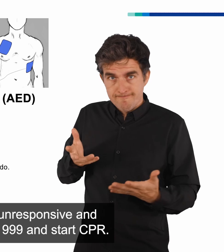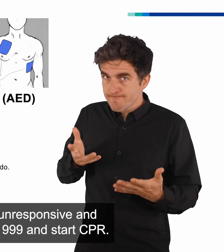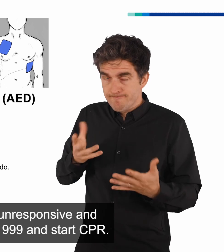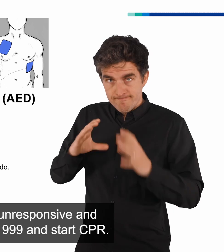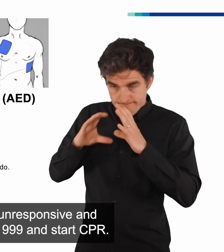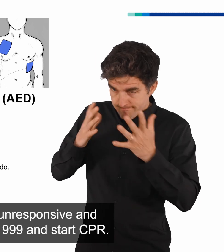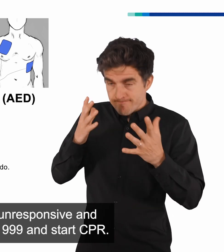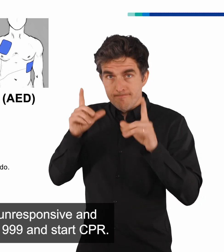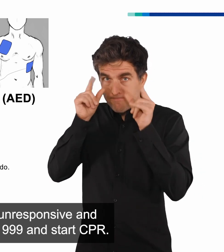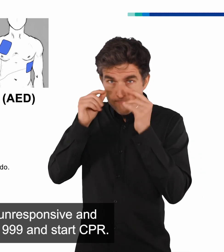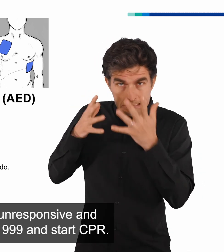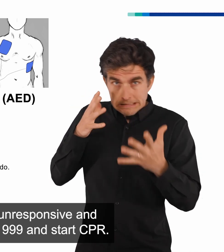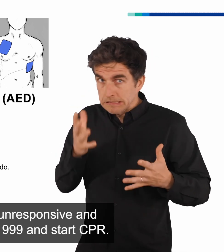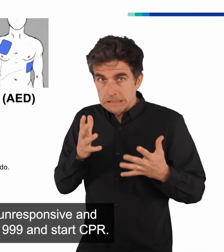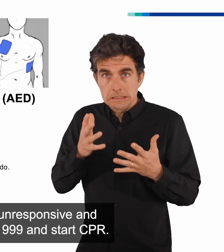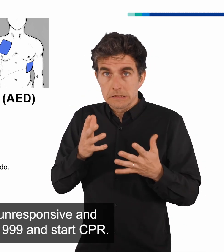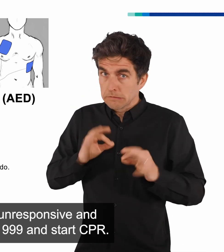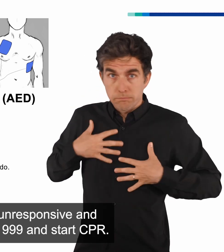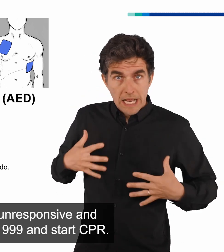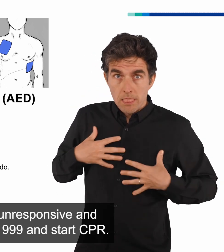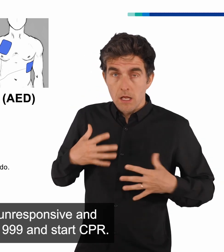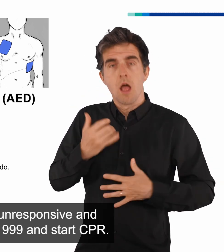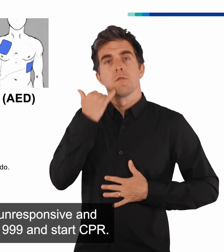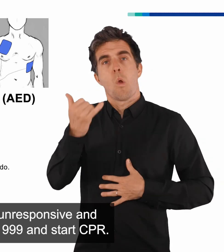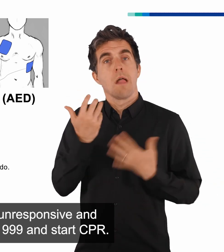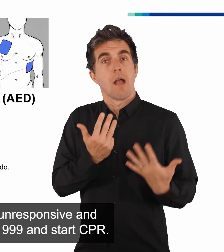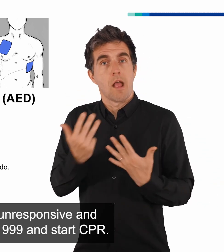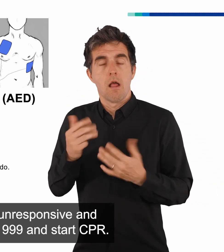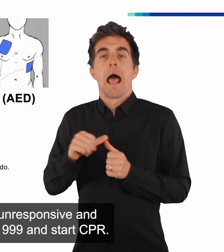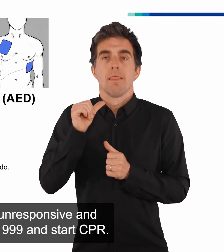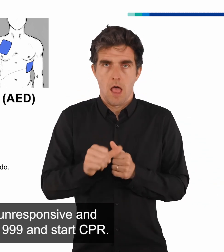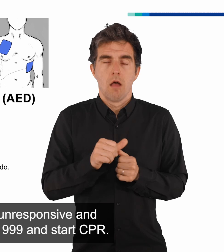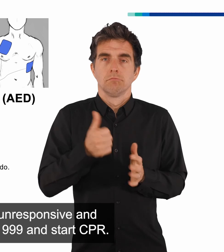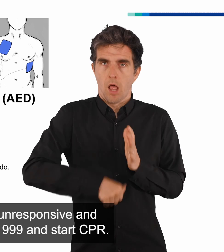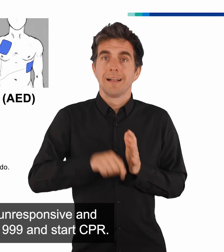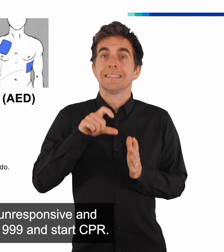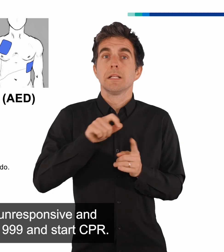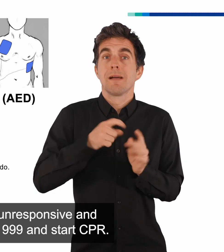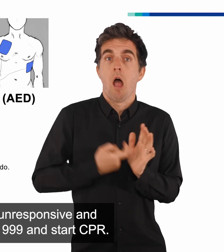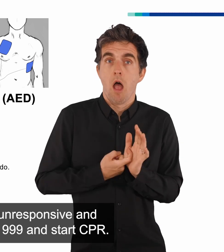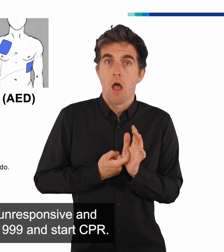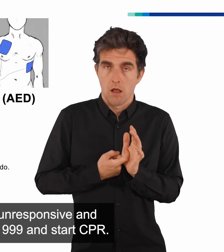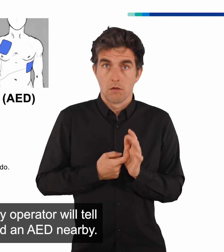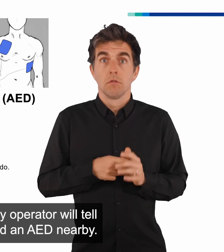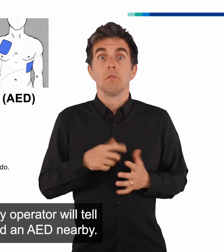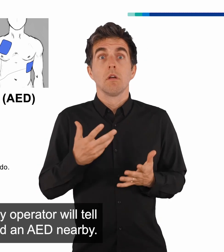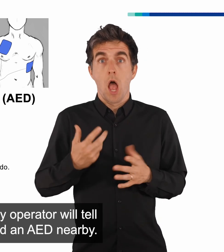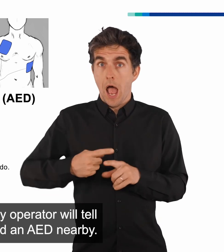start CPR. The emergency operator will tell you where to find an AED nearby.